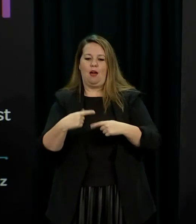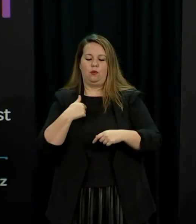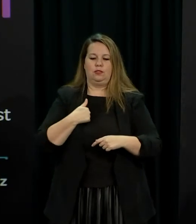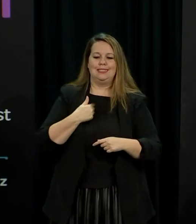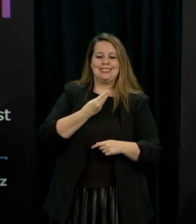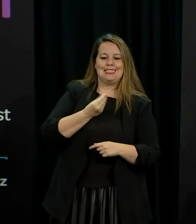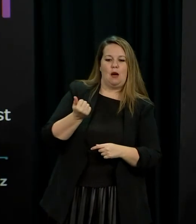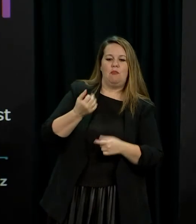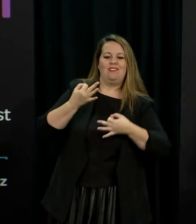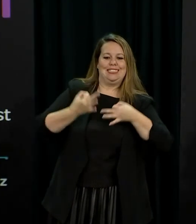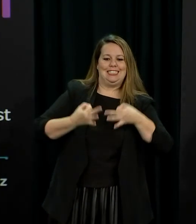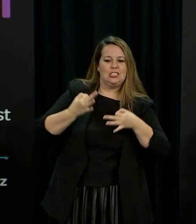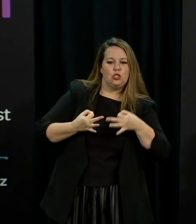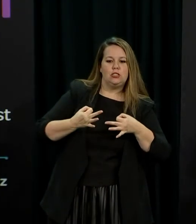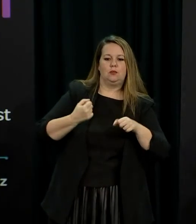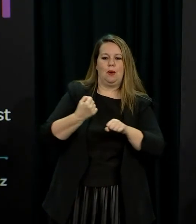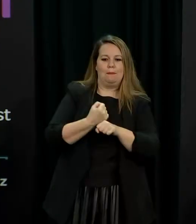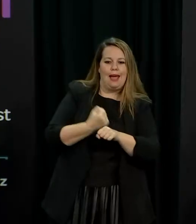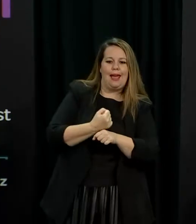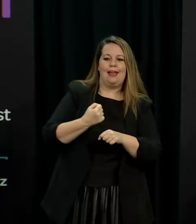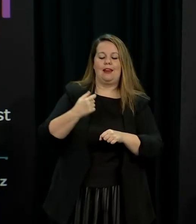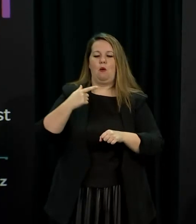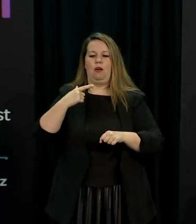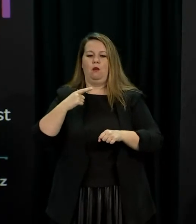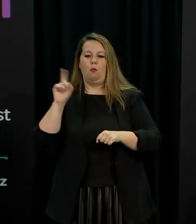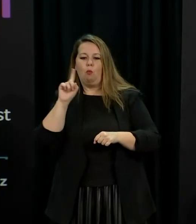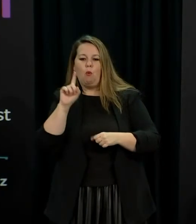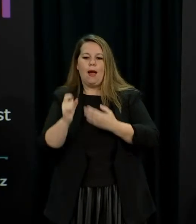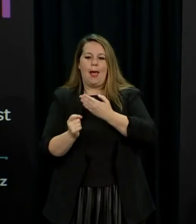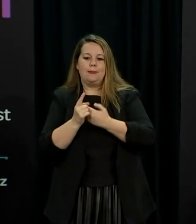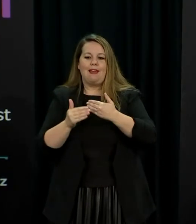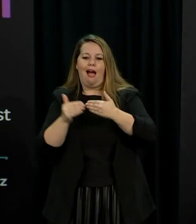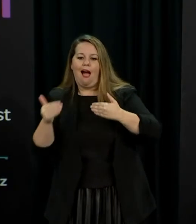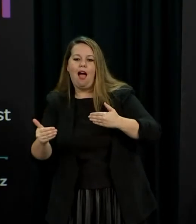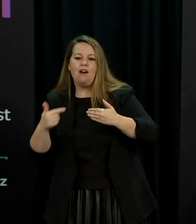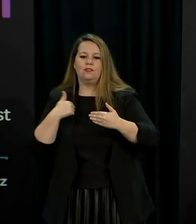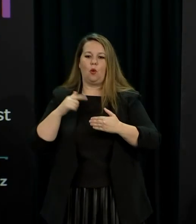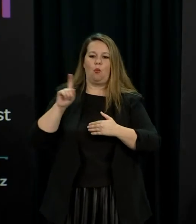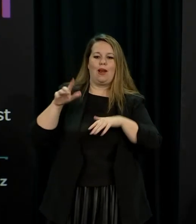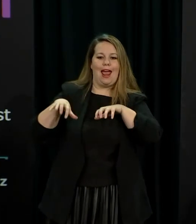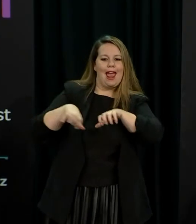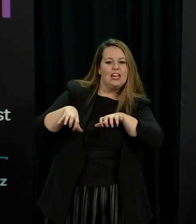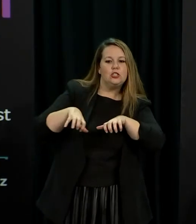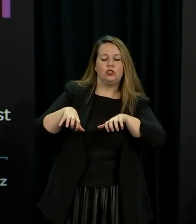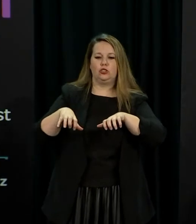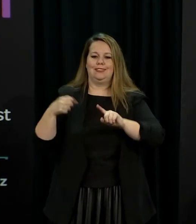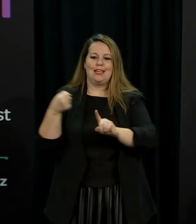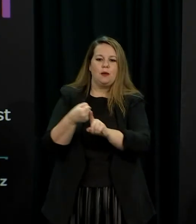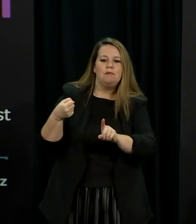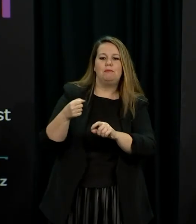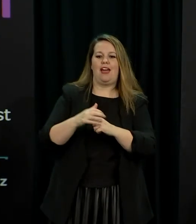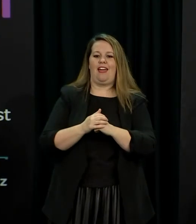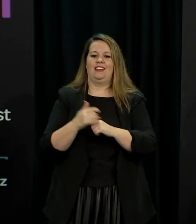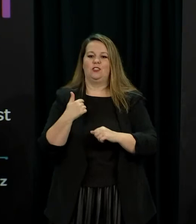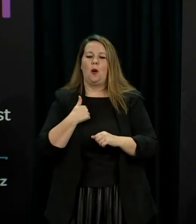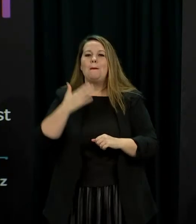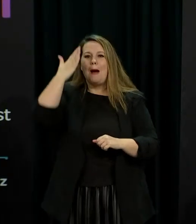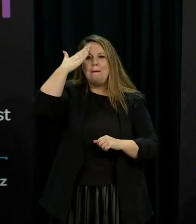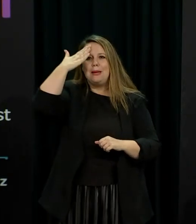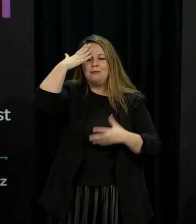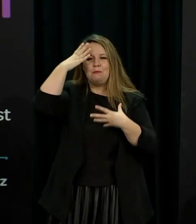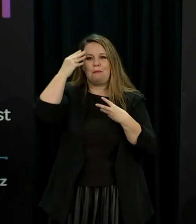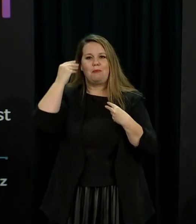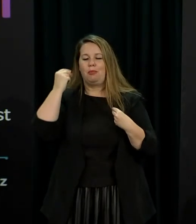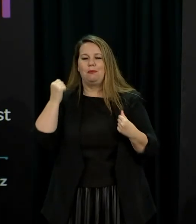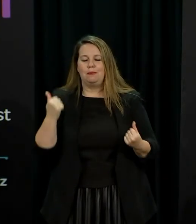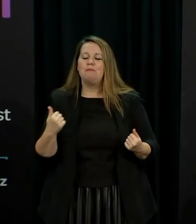of the interactions that lay around those decisions. I didn't take notes at the time, but maybe my memory will serve me well at some point. Was there